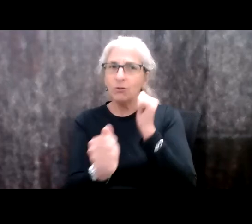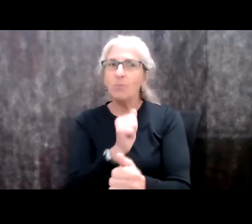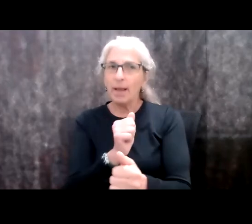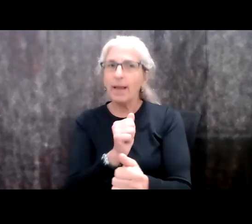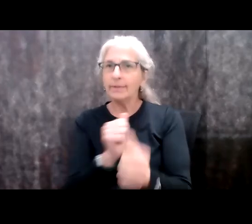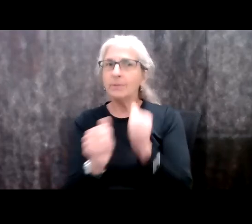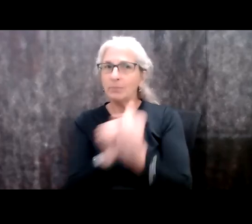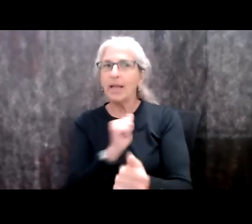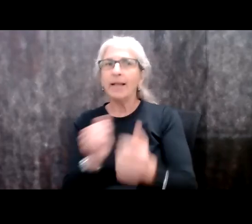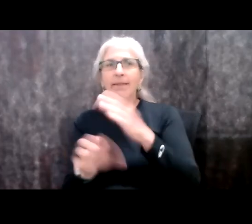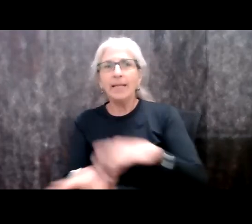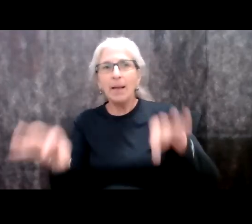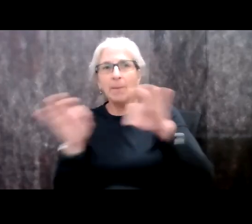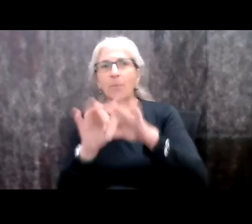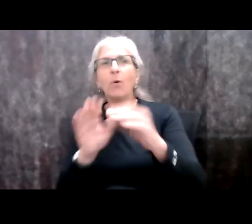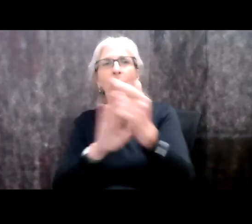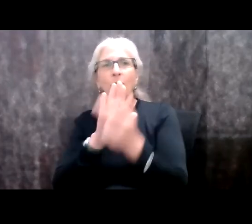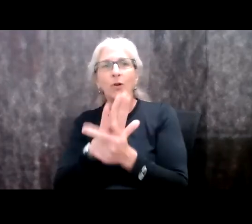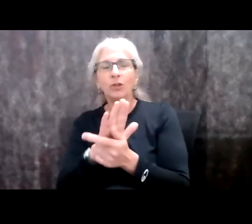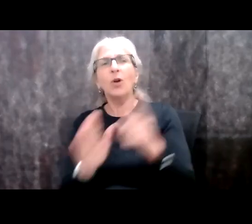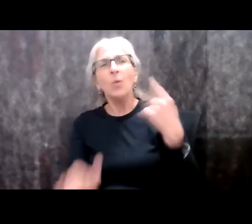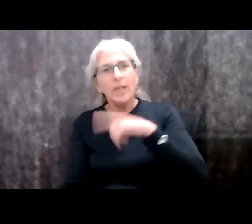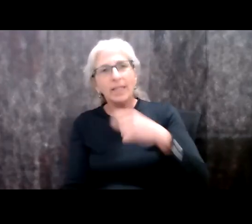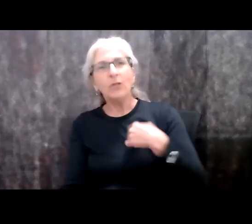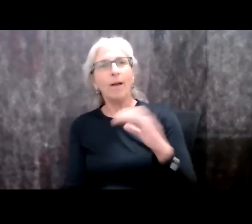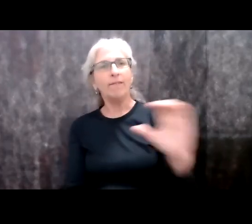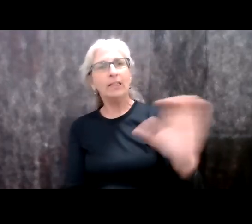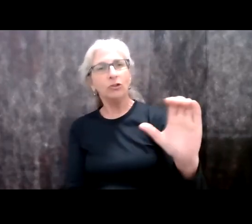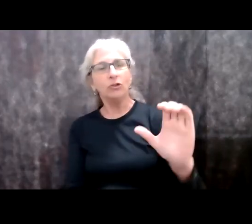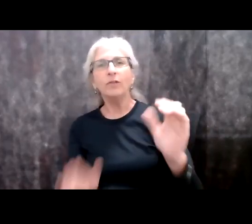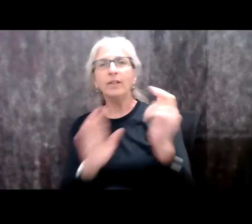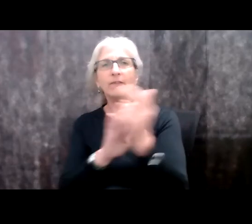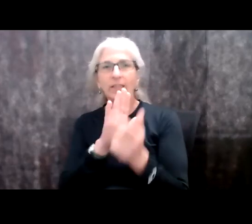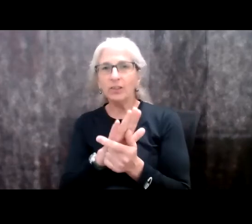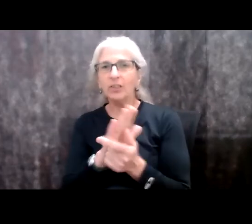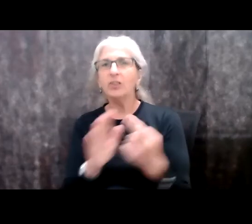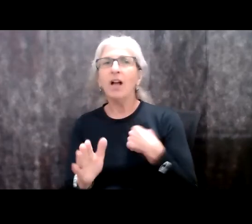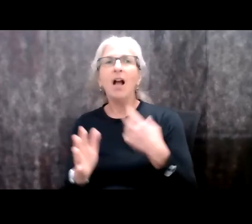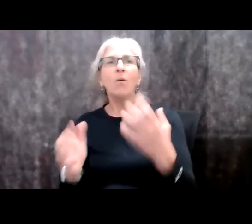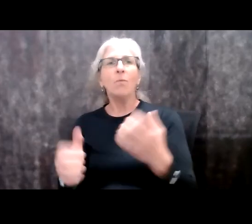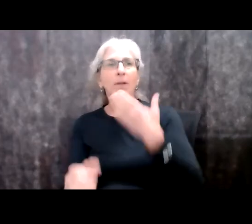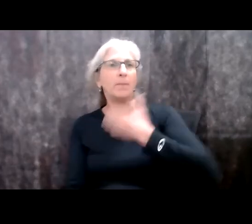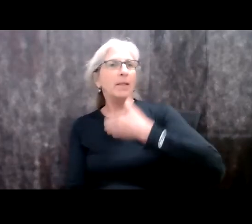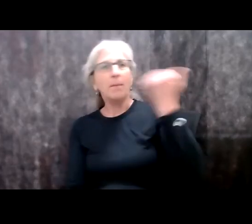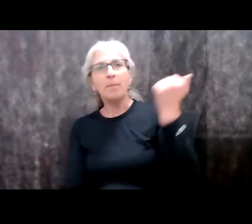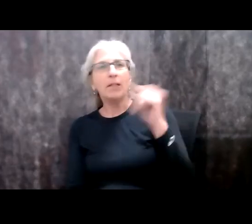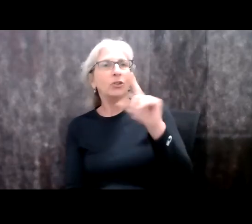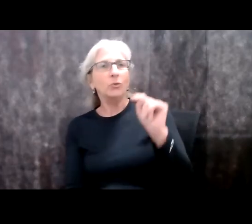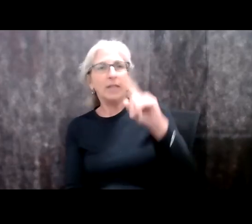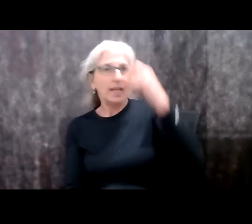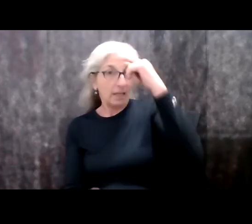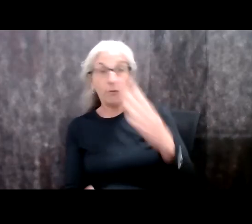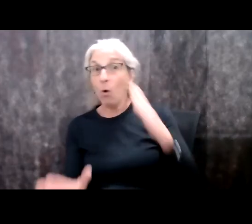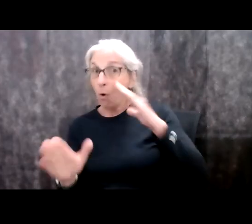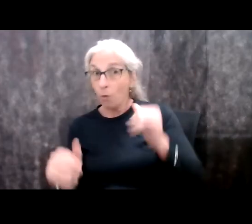divided. But impactful conservative legislation, I want to be the best COO for the governor who hopefully is a Republican